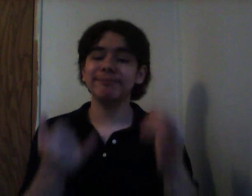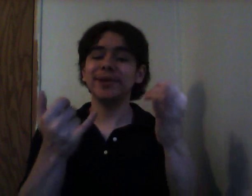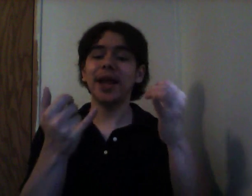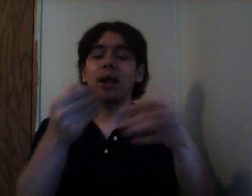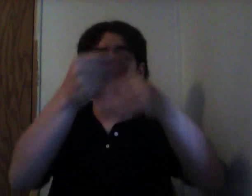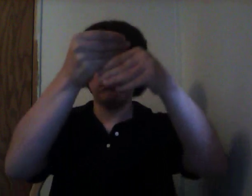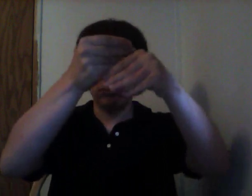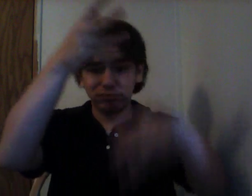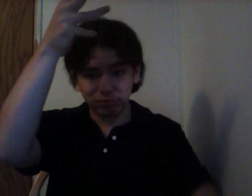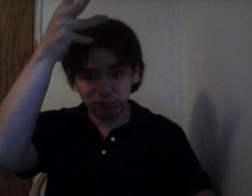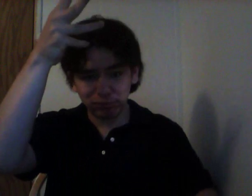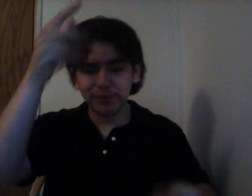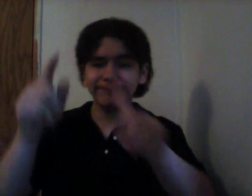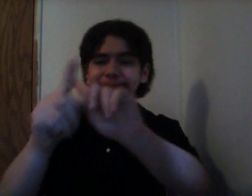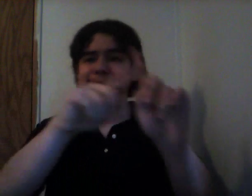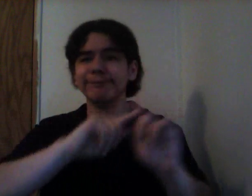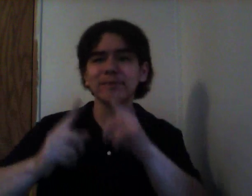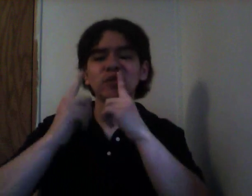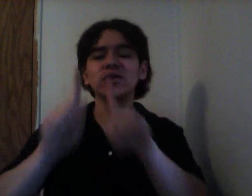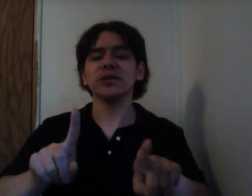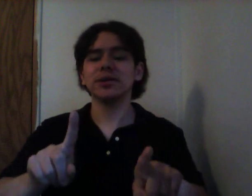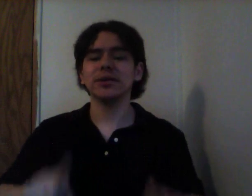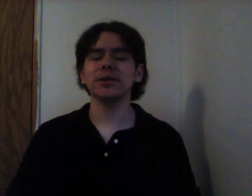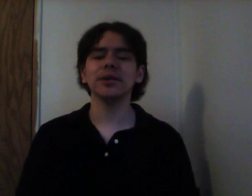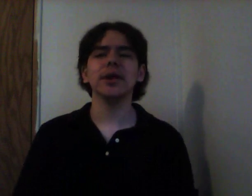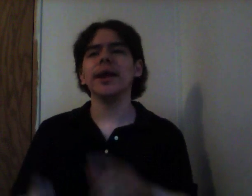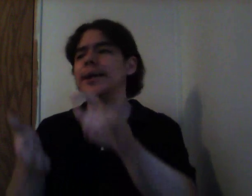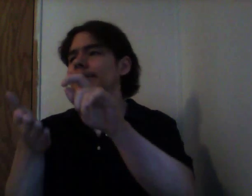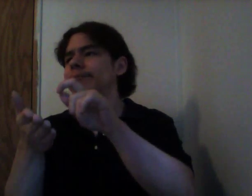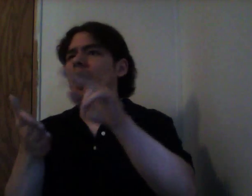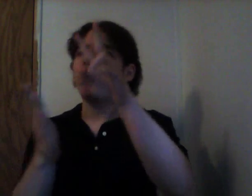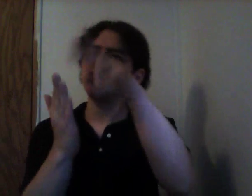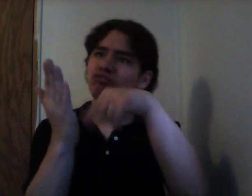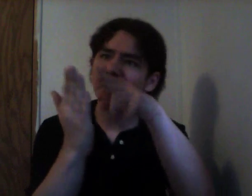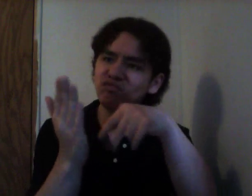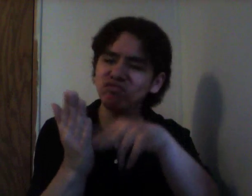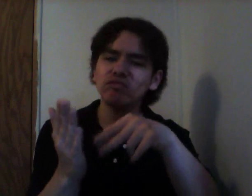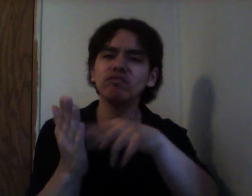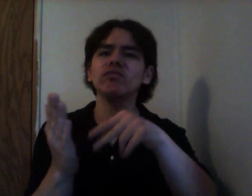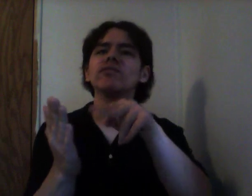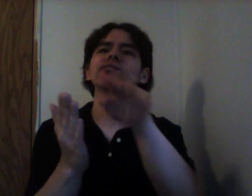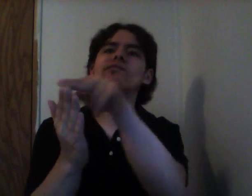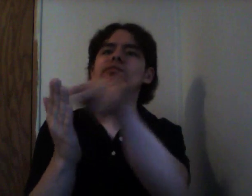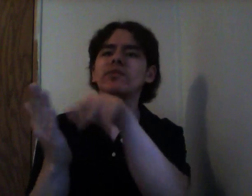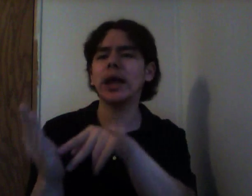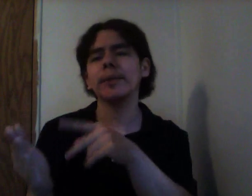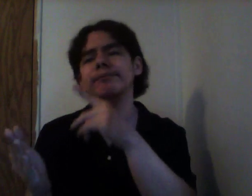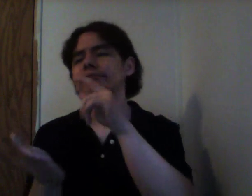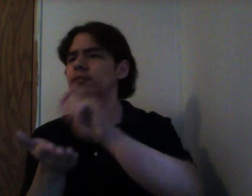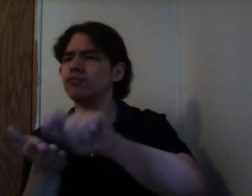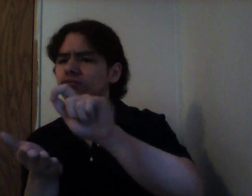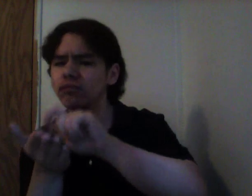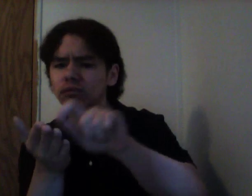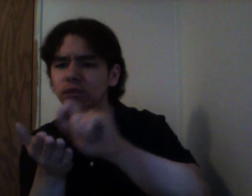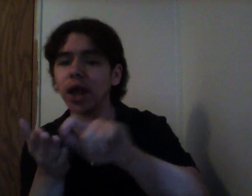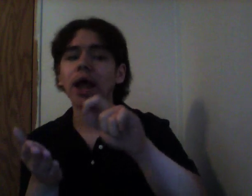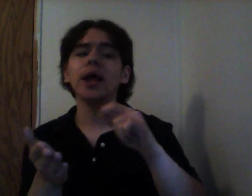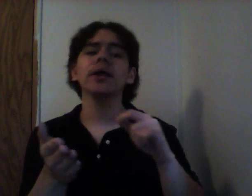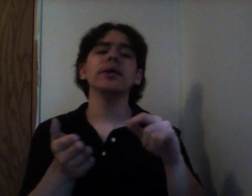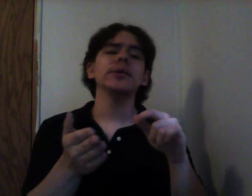So I can read, and they give me full examples. Someone gives me an alternative. I have answers in English and in Spanish. So this